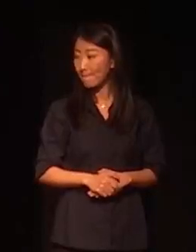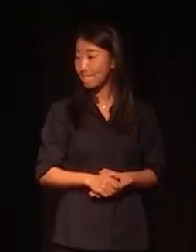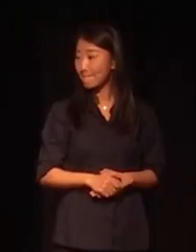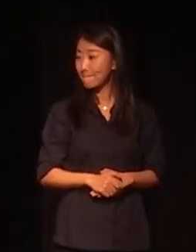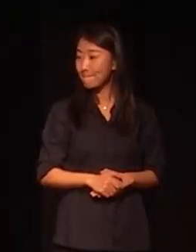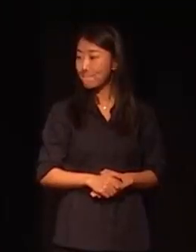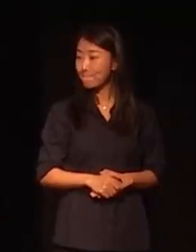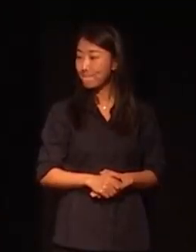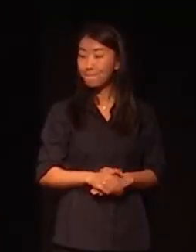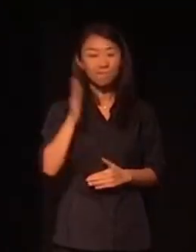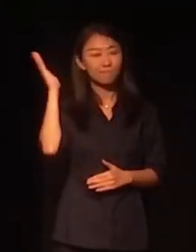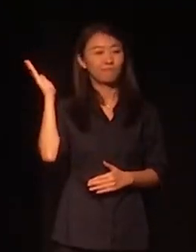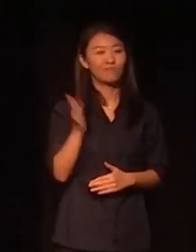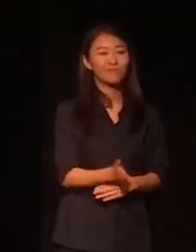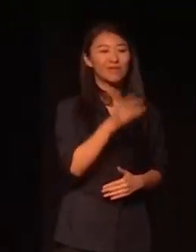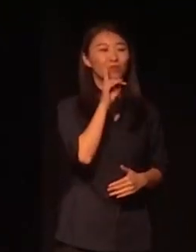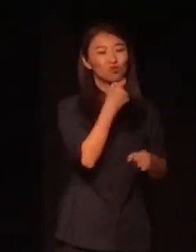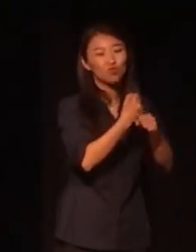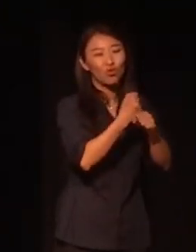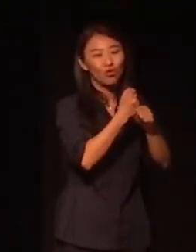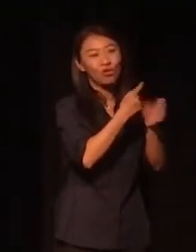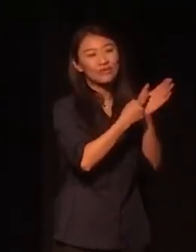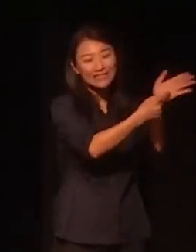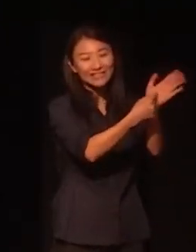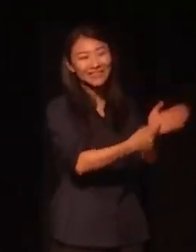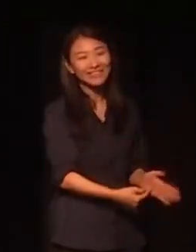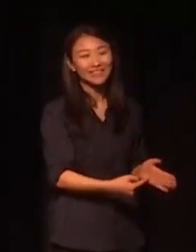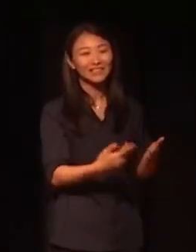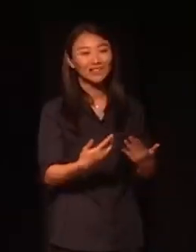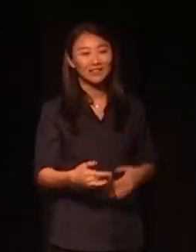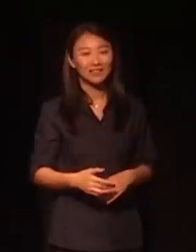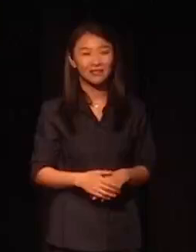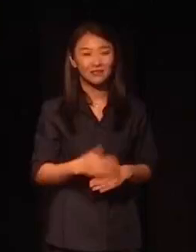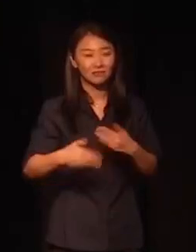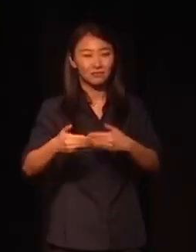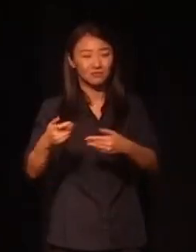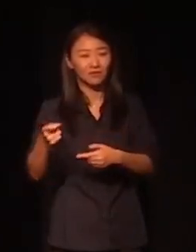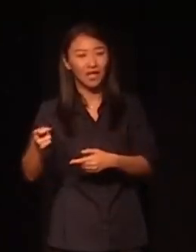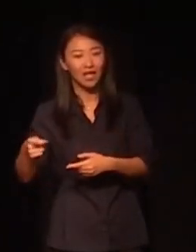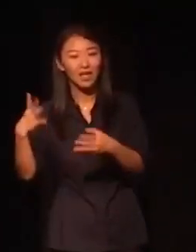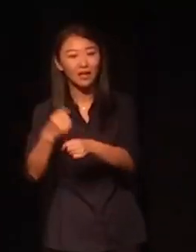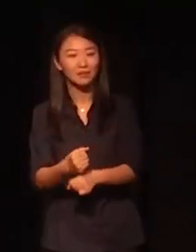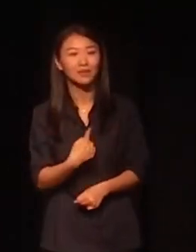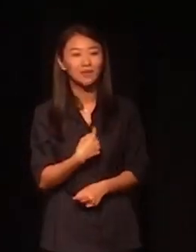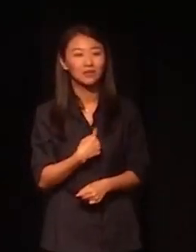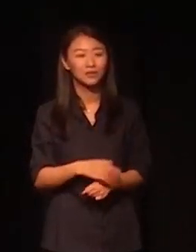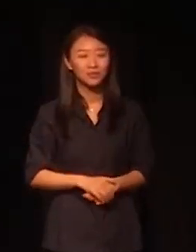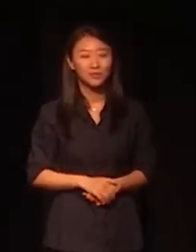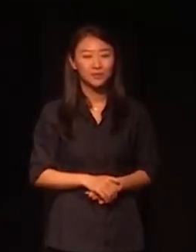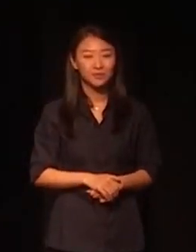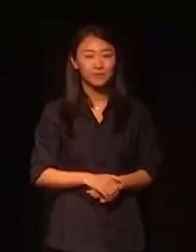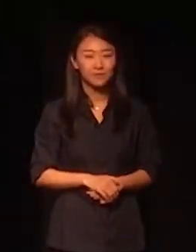this is how the whole thing is done. But I have to wrap up this